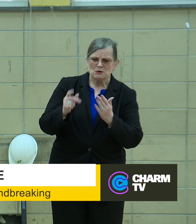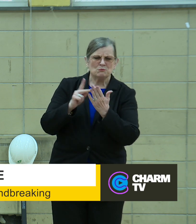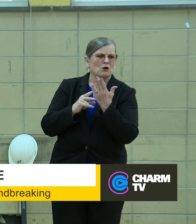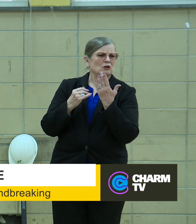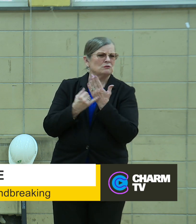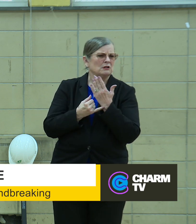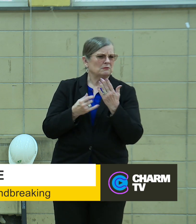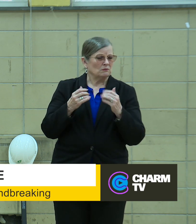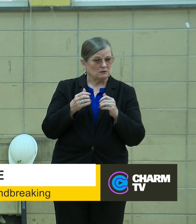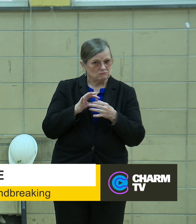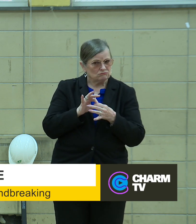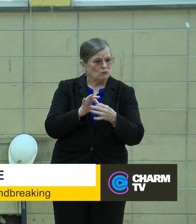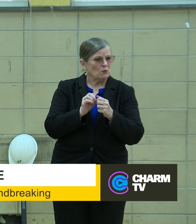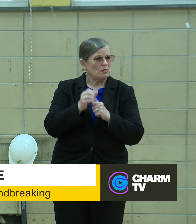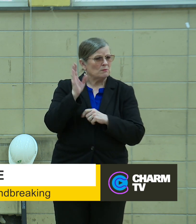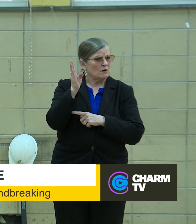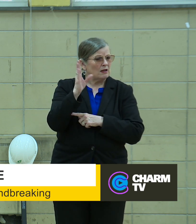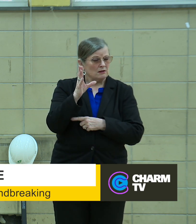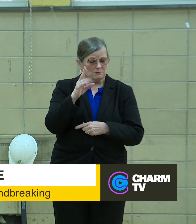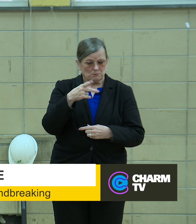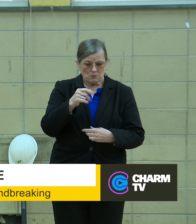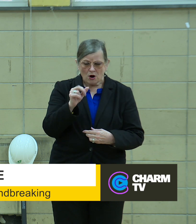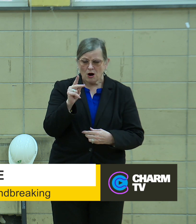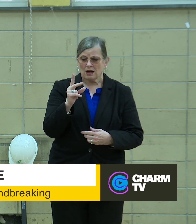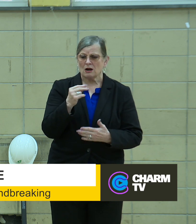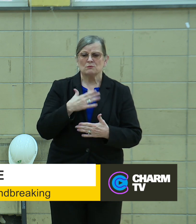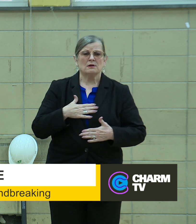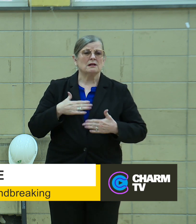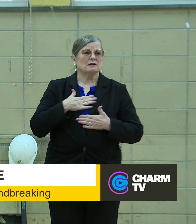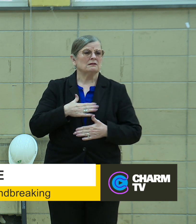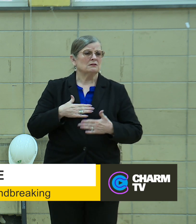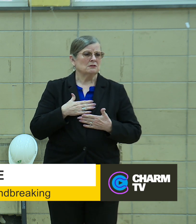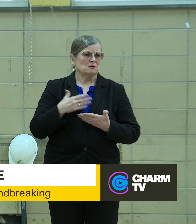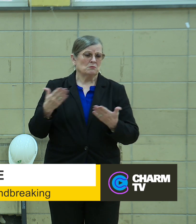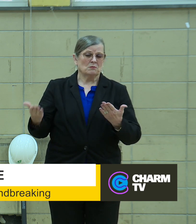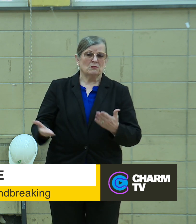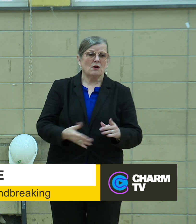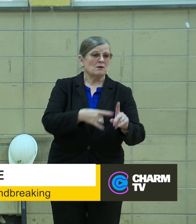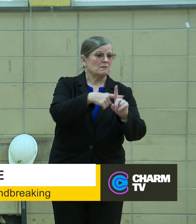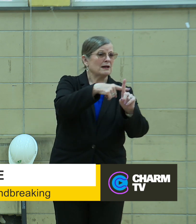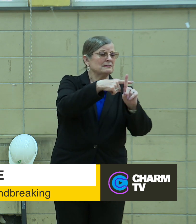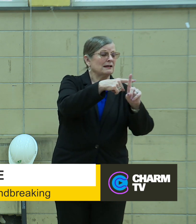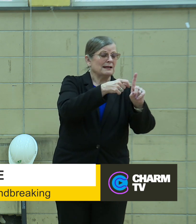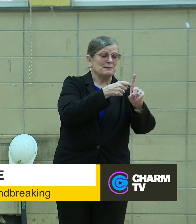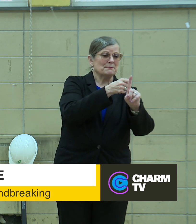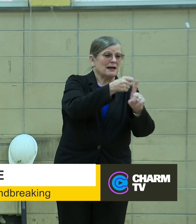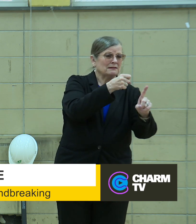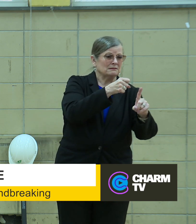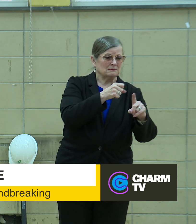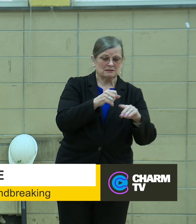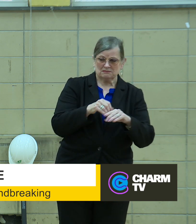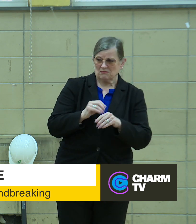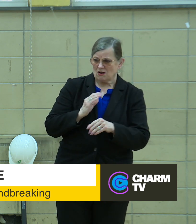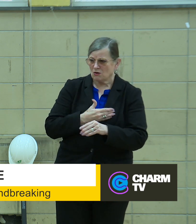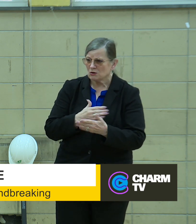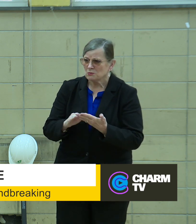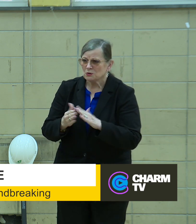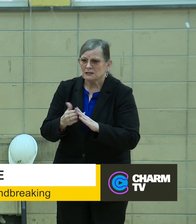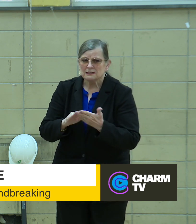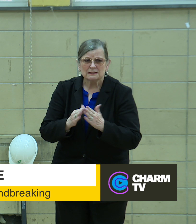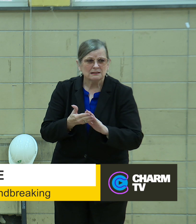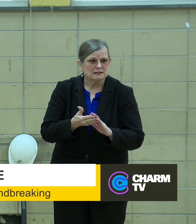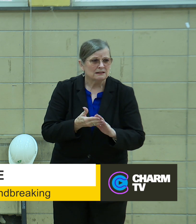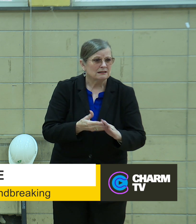Baltimore Rec and Parks has brought a positive impact on our community and given our